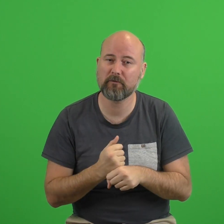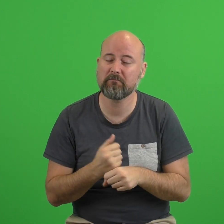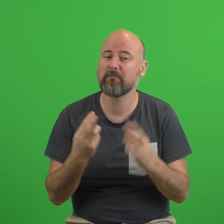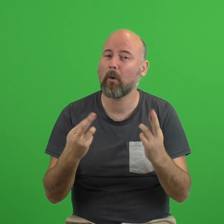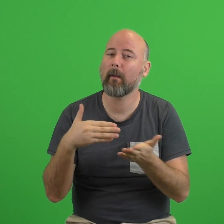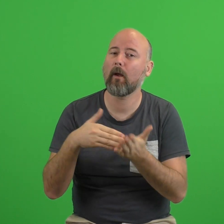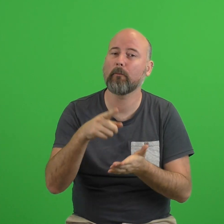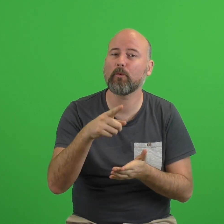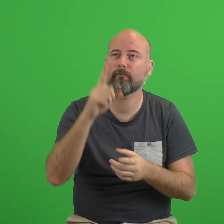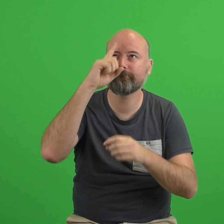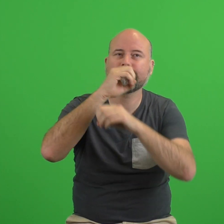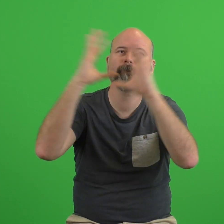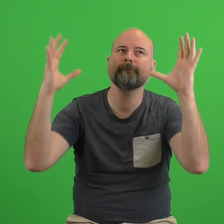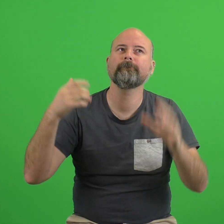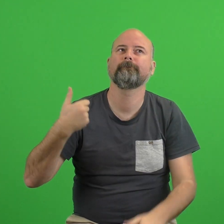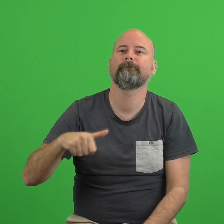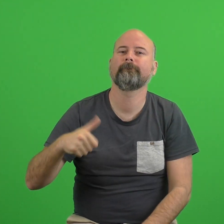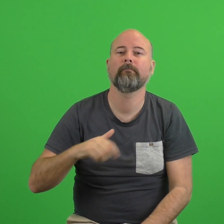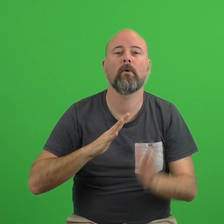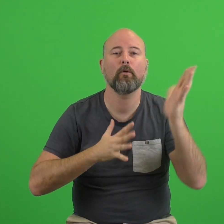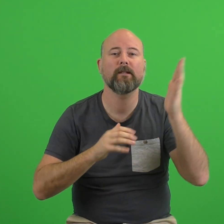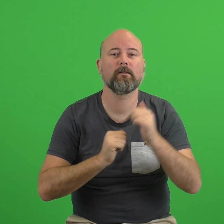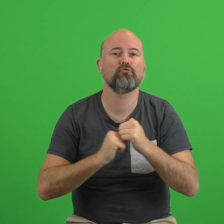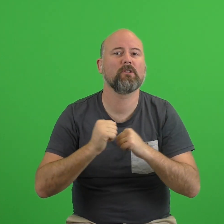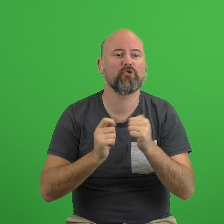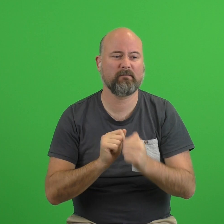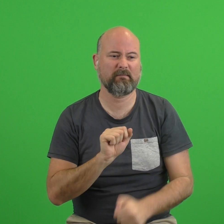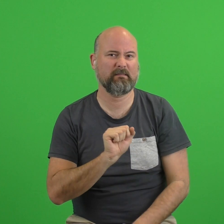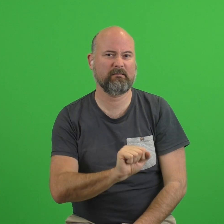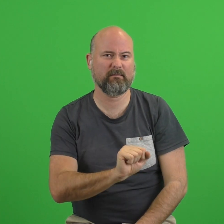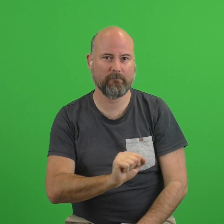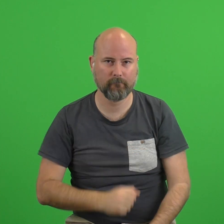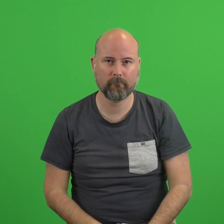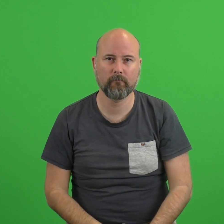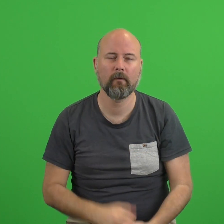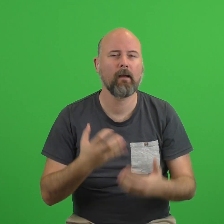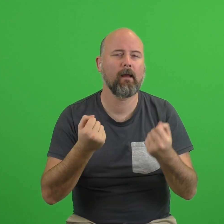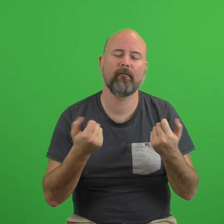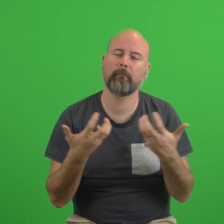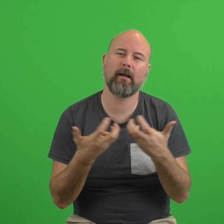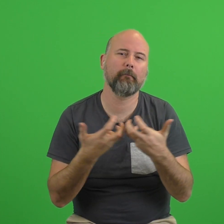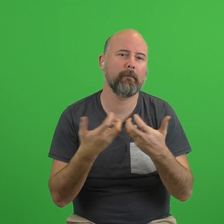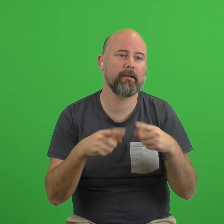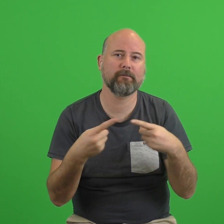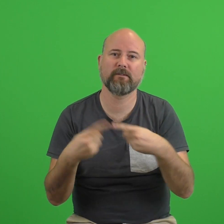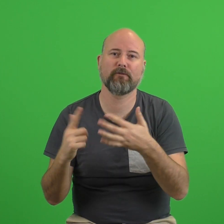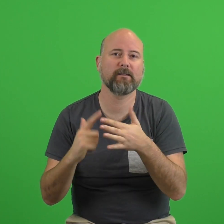So these are some different examples that I hope help open up your understanding of Auslan structure and how individual that structure is.